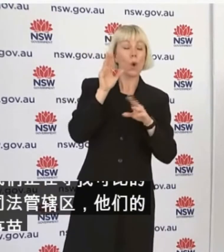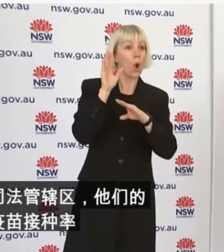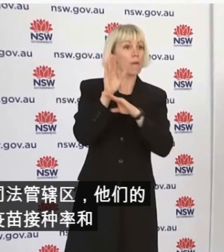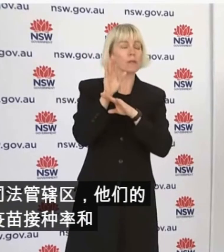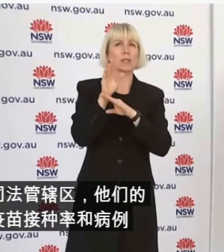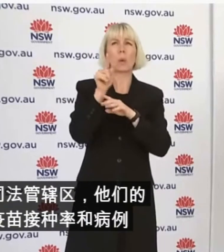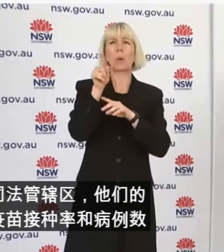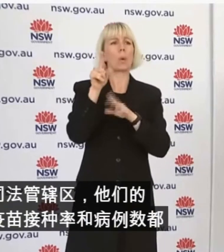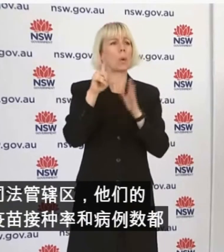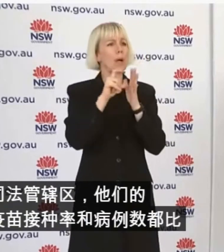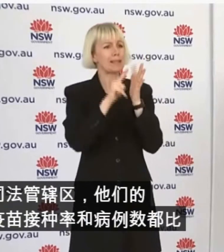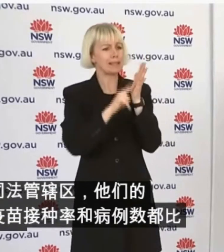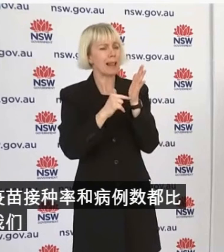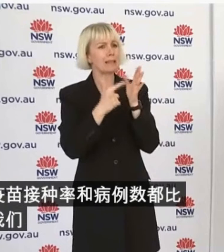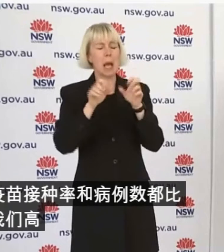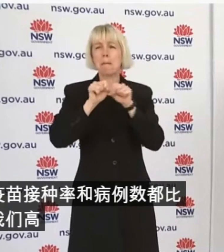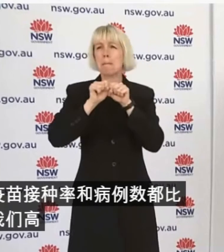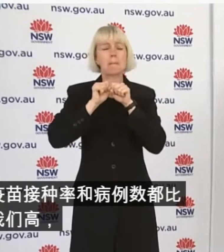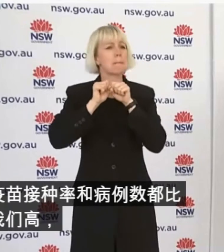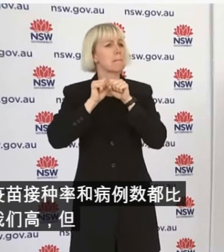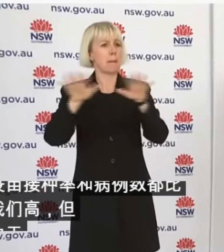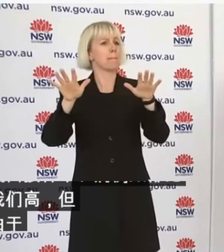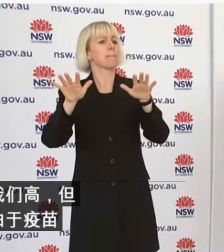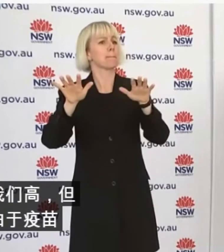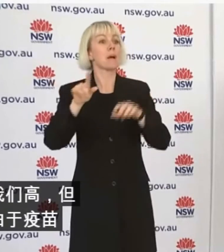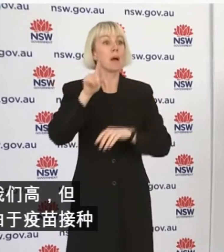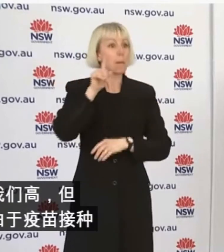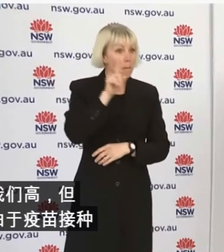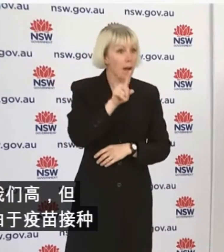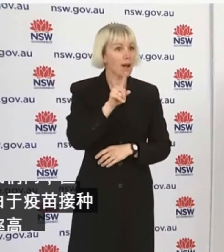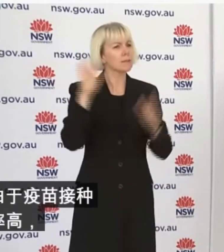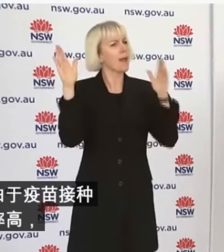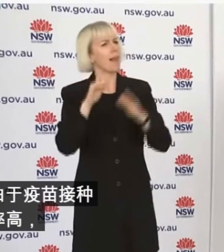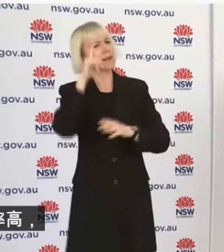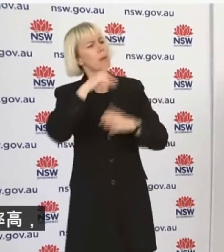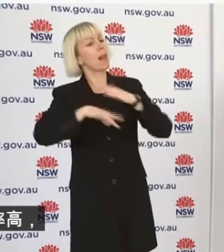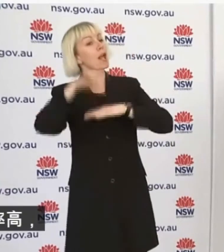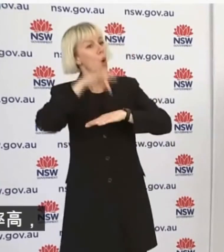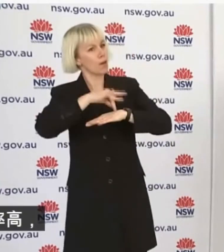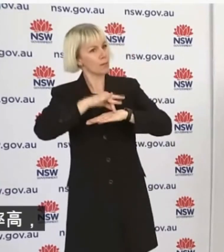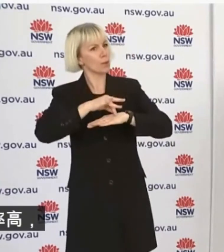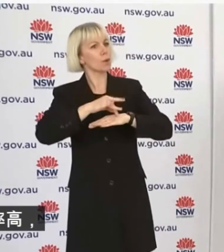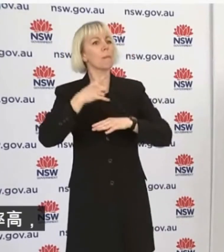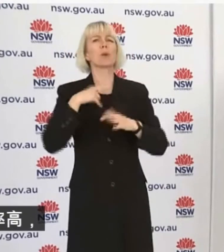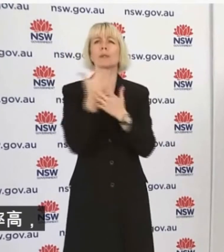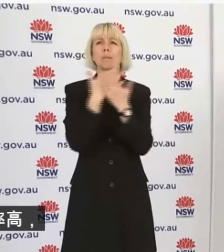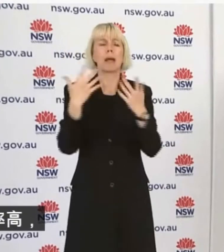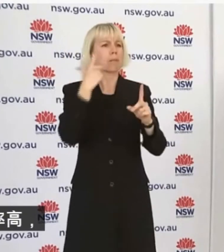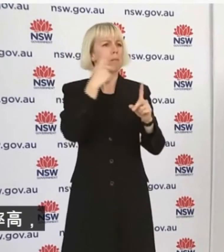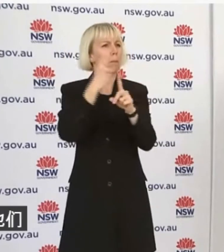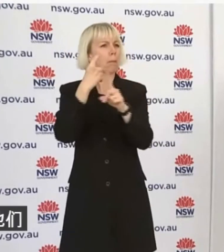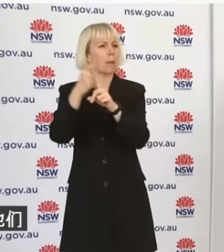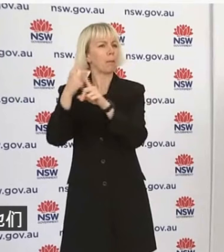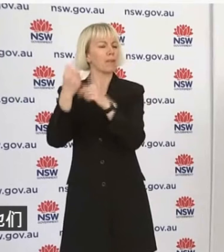of vaccination and higher case numbers than us, but yet they're keeping people out of hospital because of the vaccination rates. We know the vaccines stop the